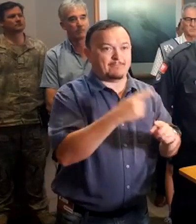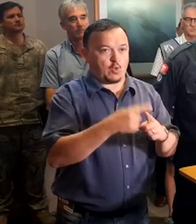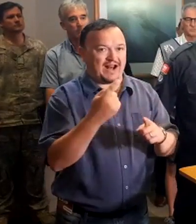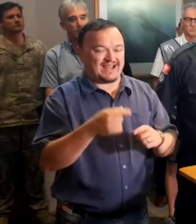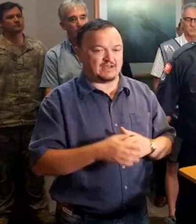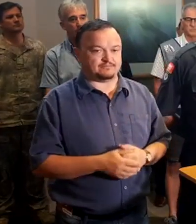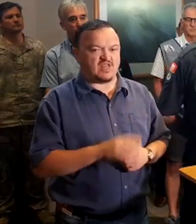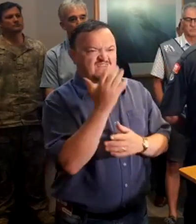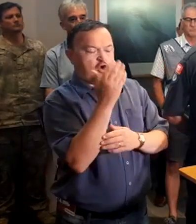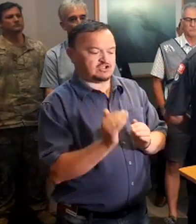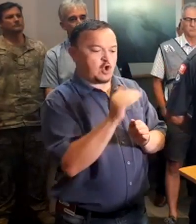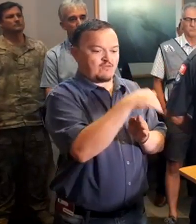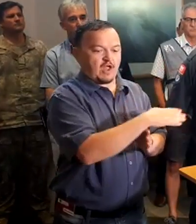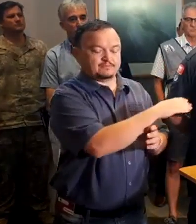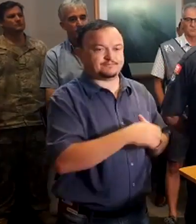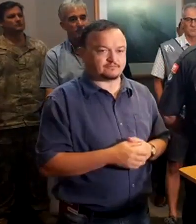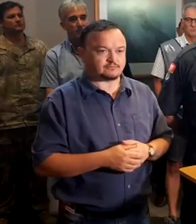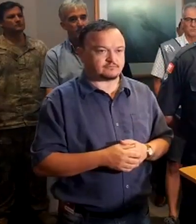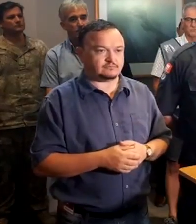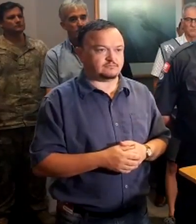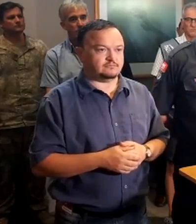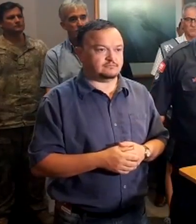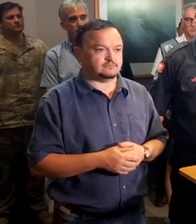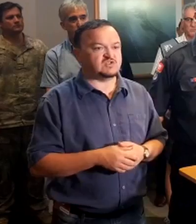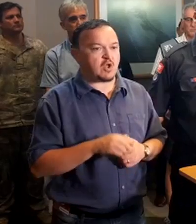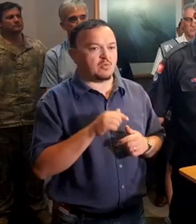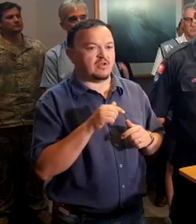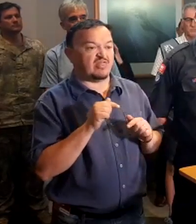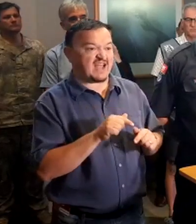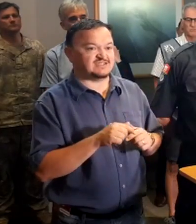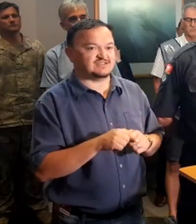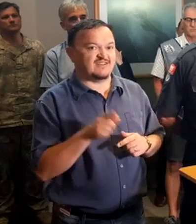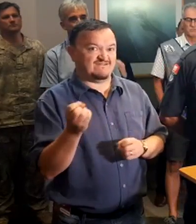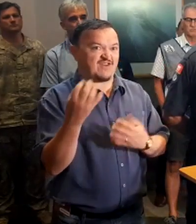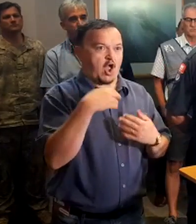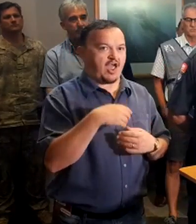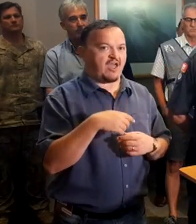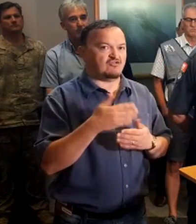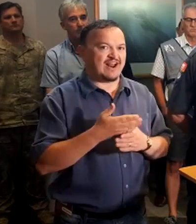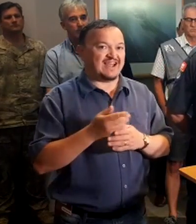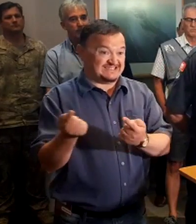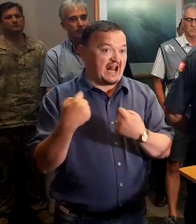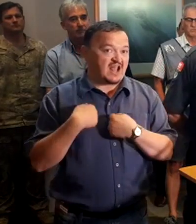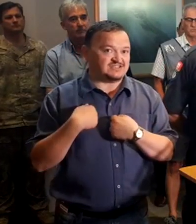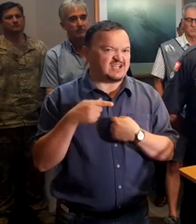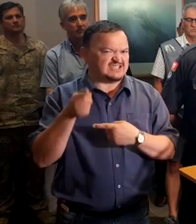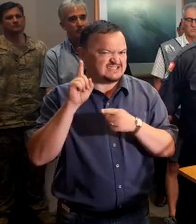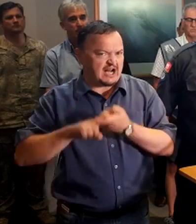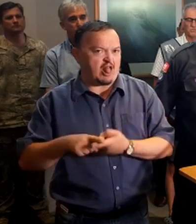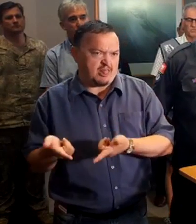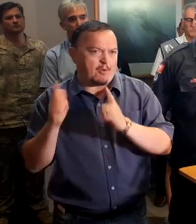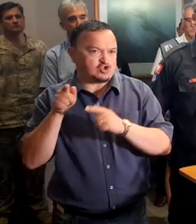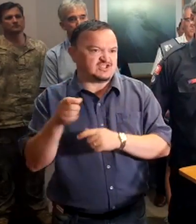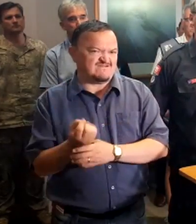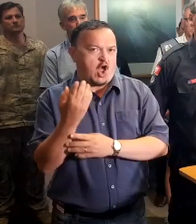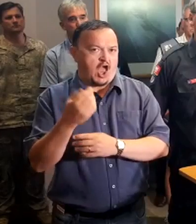cutover. So this is for us. This is the fire telling us that there's still the boss, there's still ruling